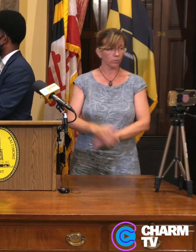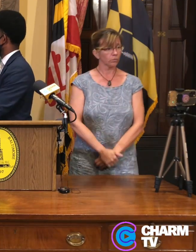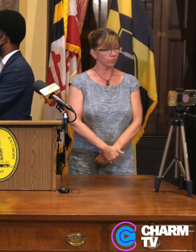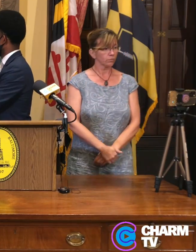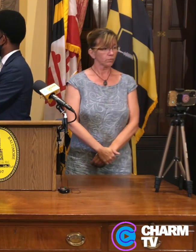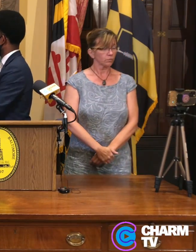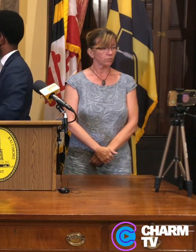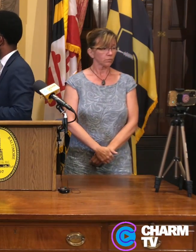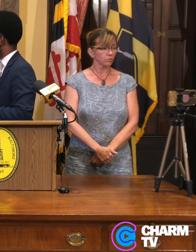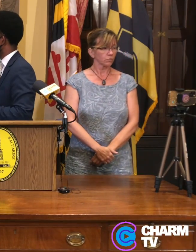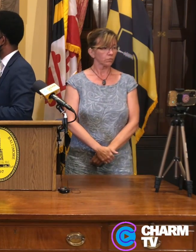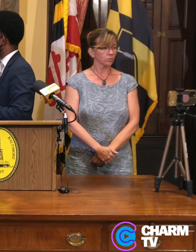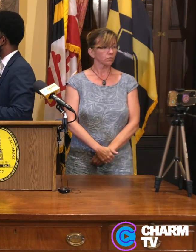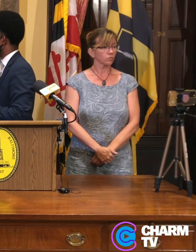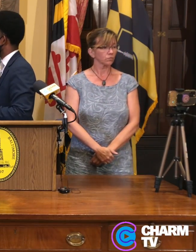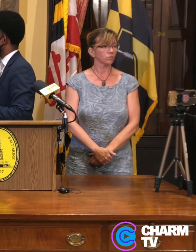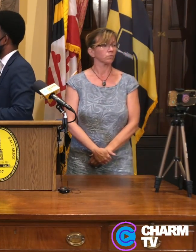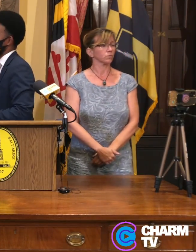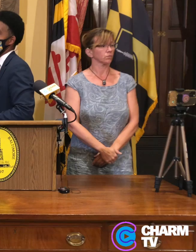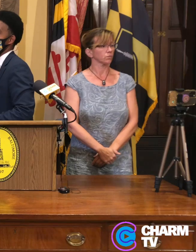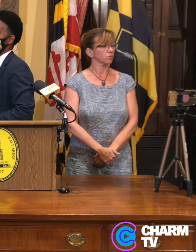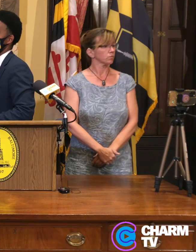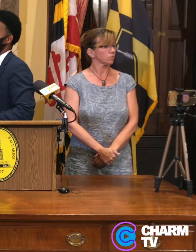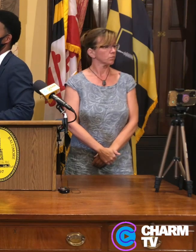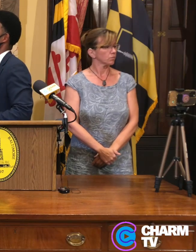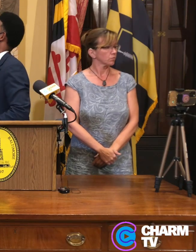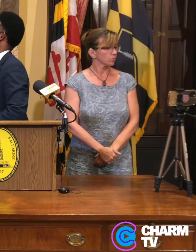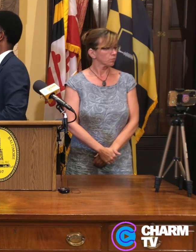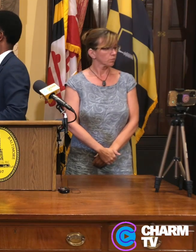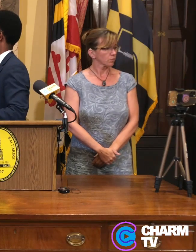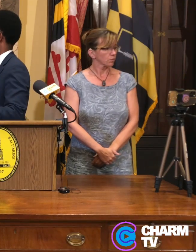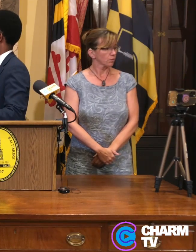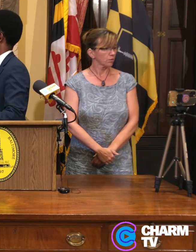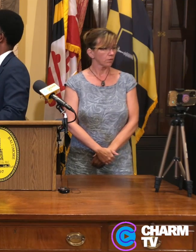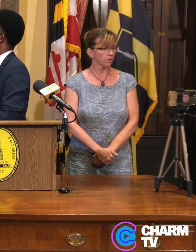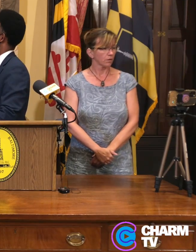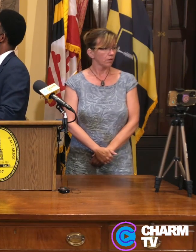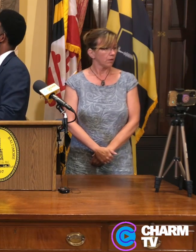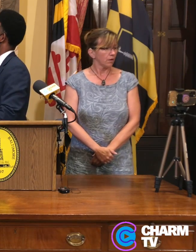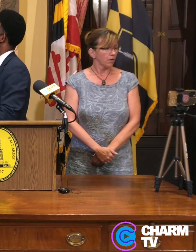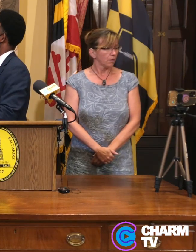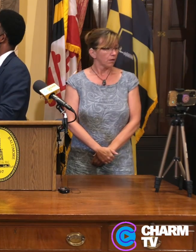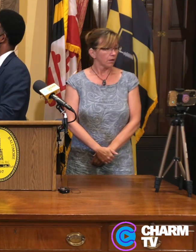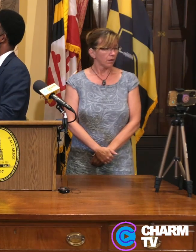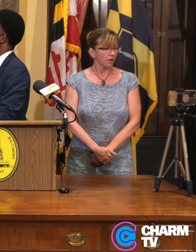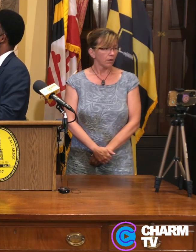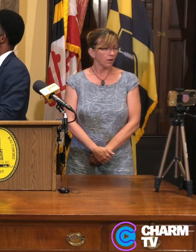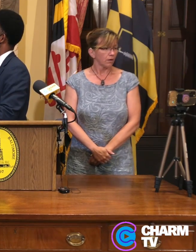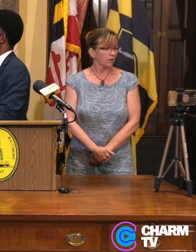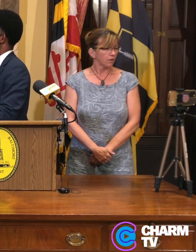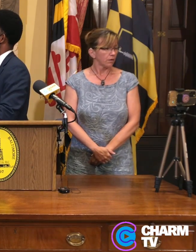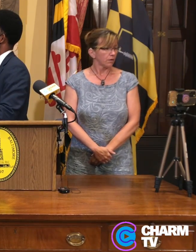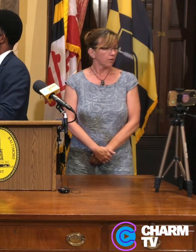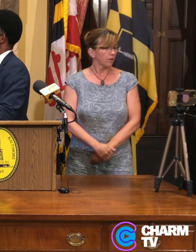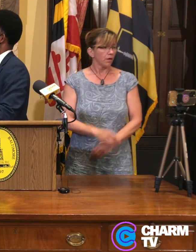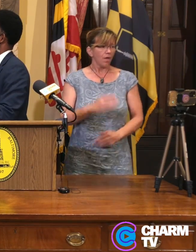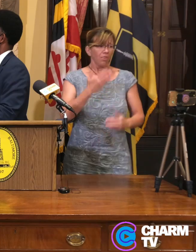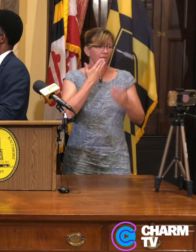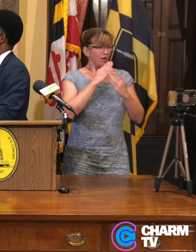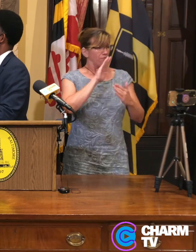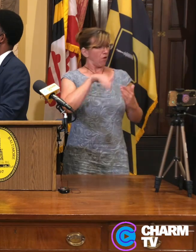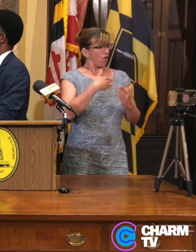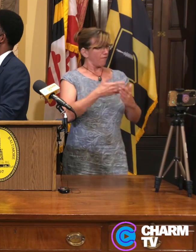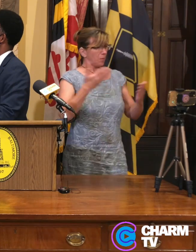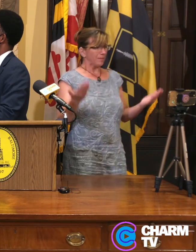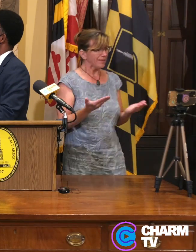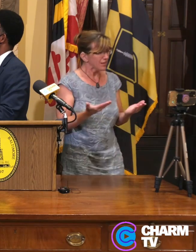Anybody? Ma'am, want to say something? History being made here today. I thank you, Mayor. All right. Always, I love you for even making this step. This